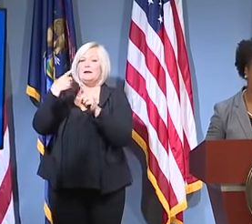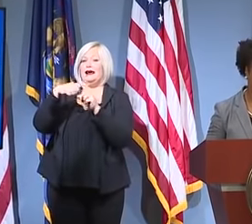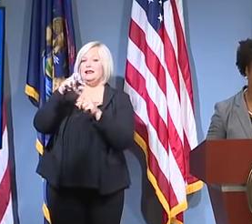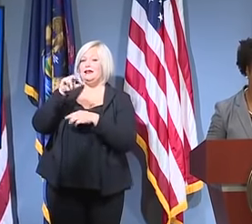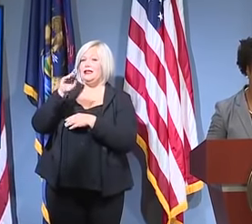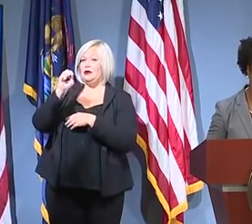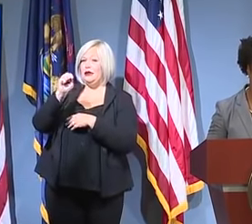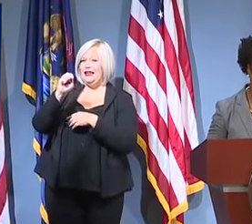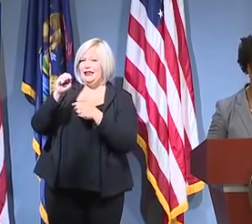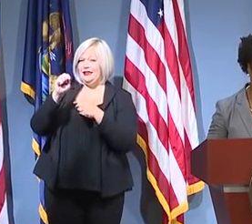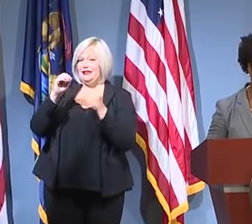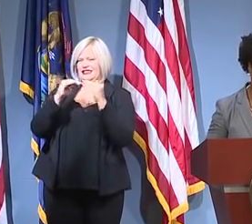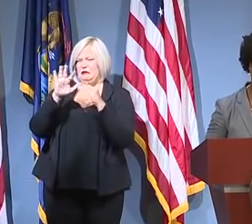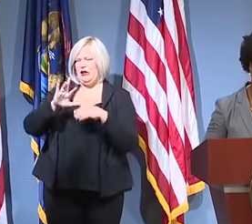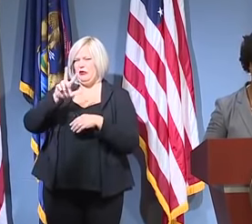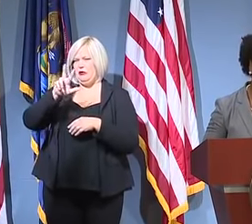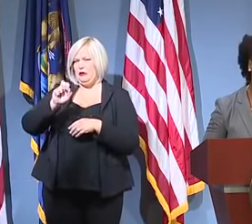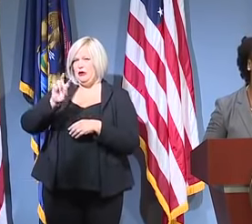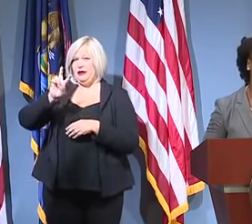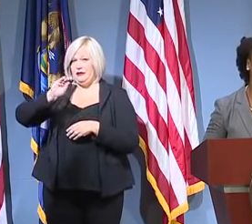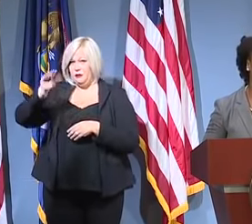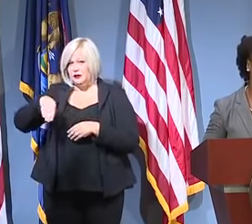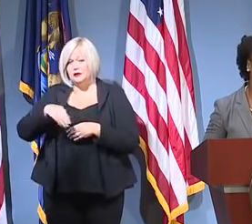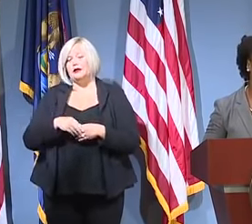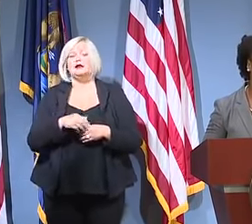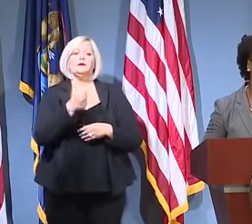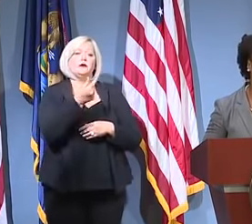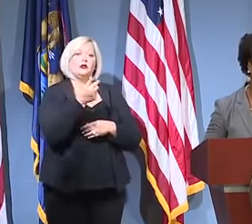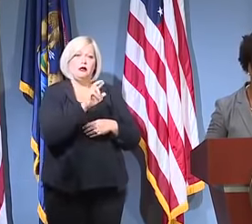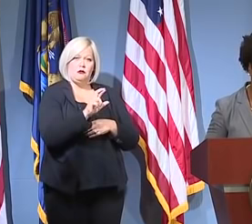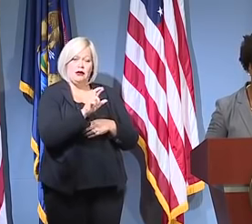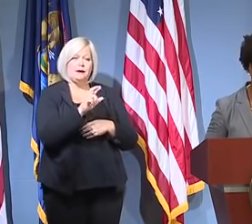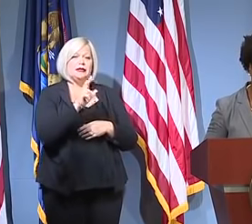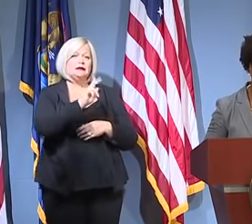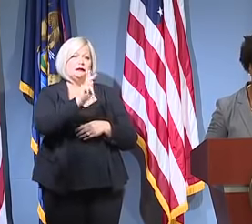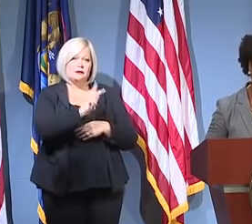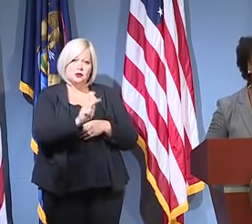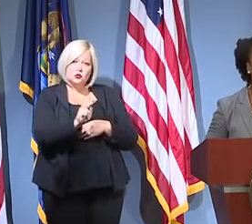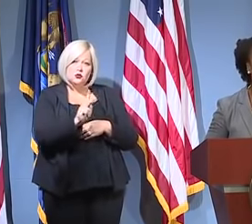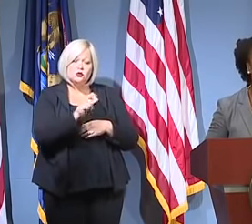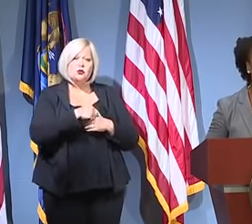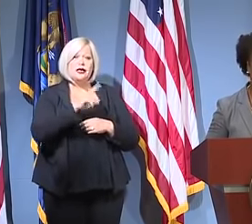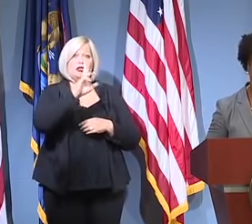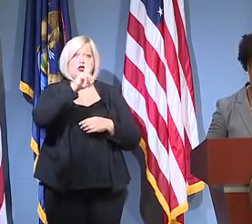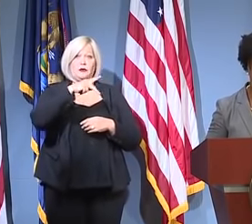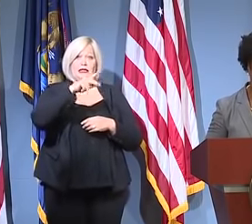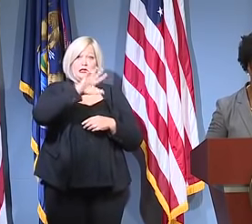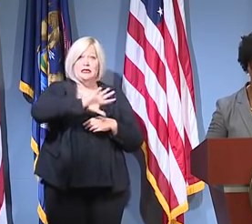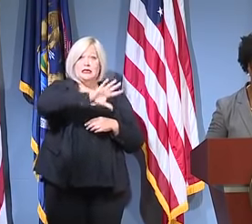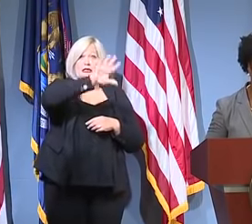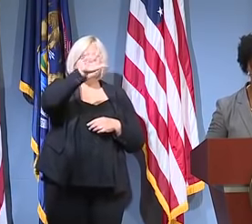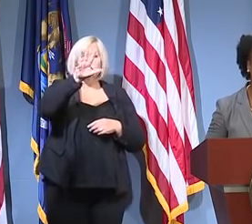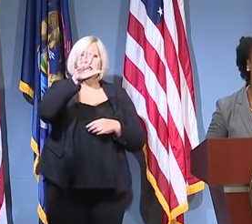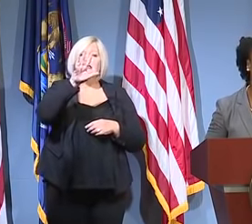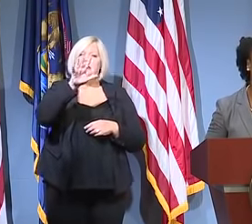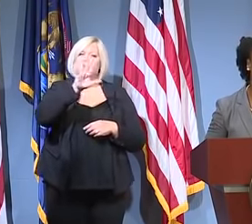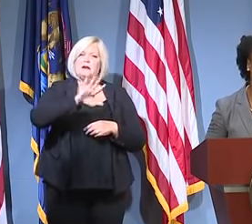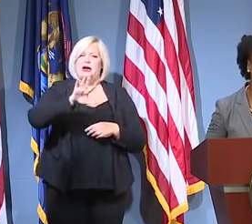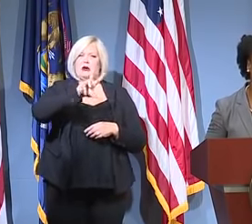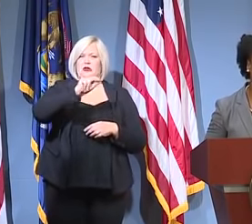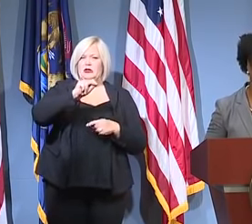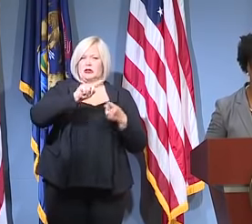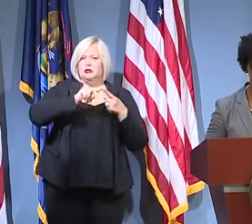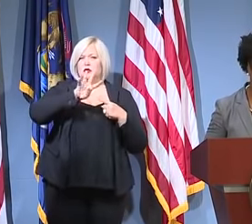rate of 3.7%. The Grand Rapids, Kalamazoo, and Upper Peninsula regions are all at 30